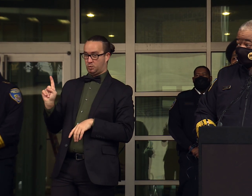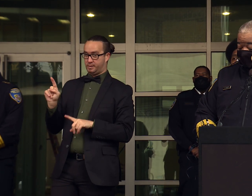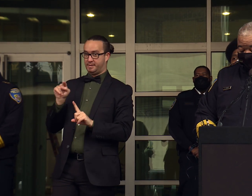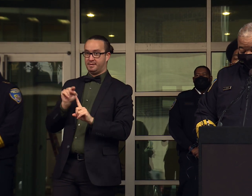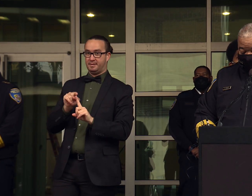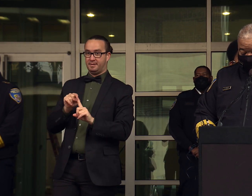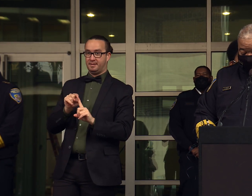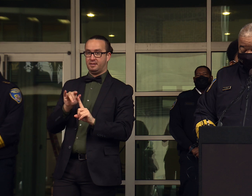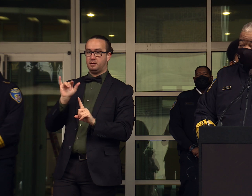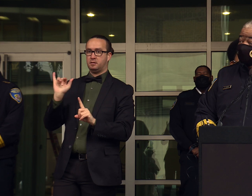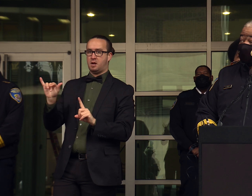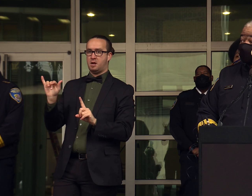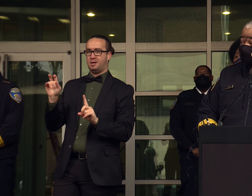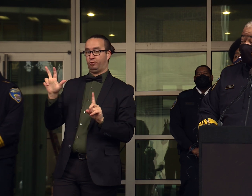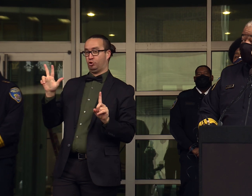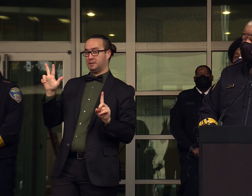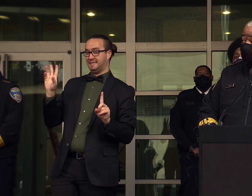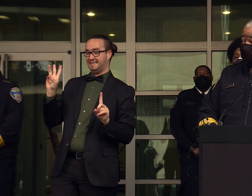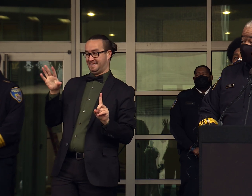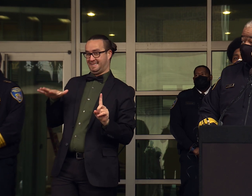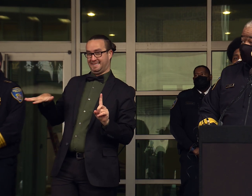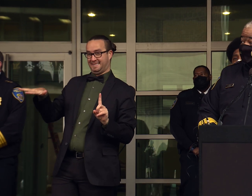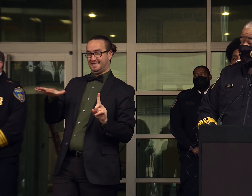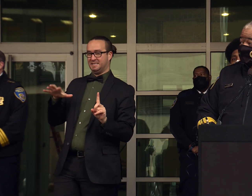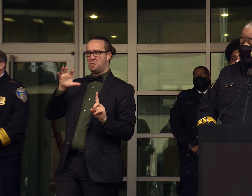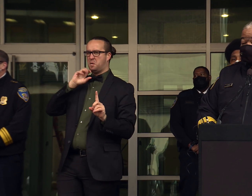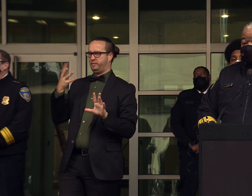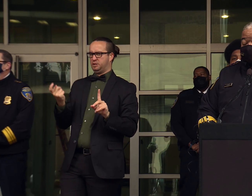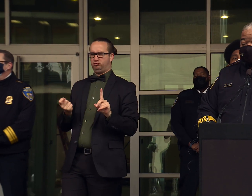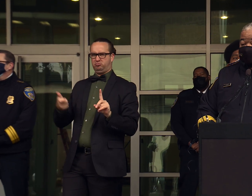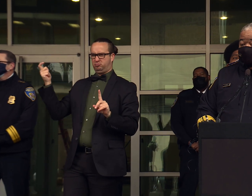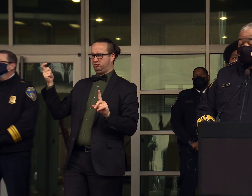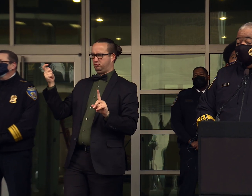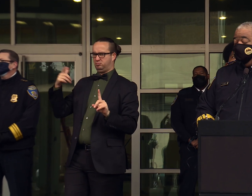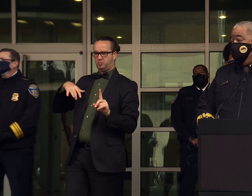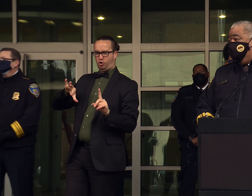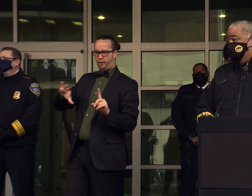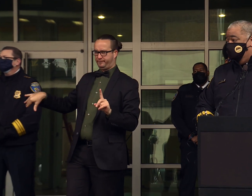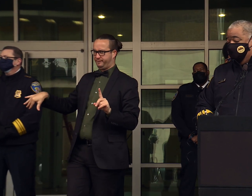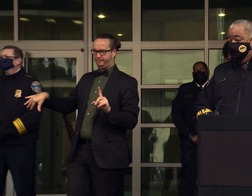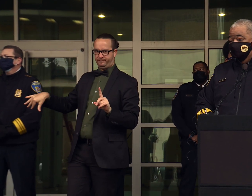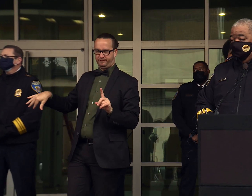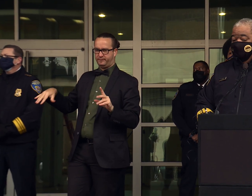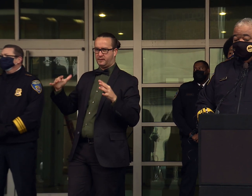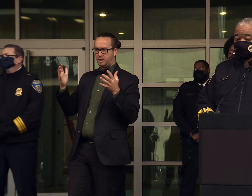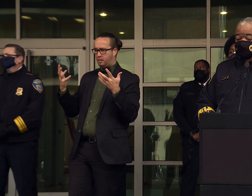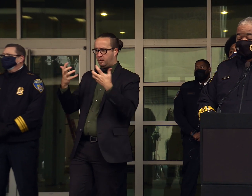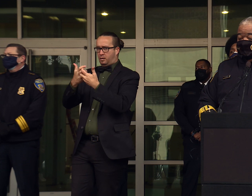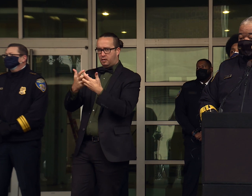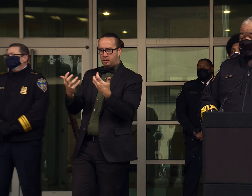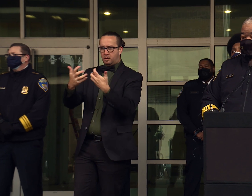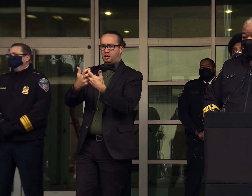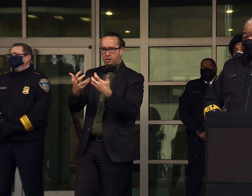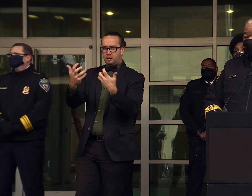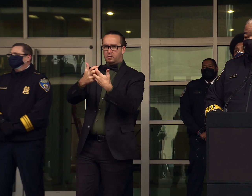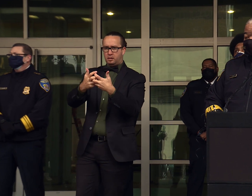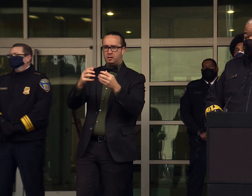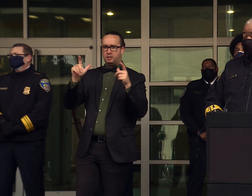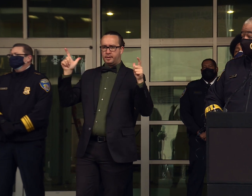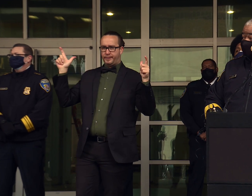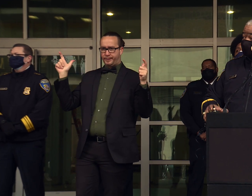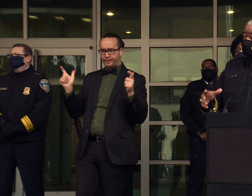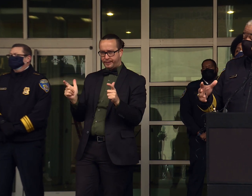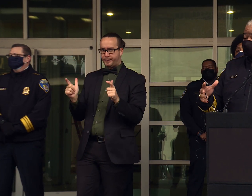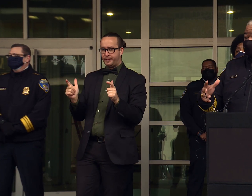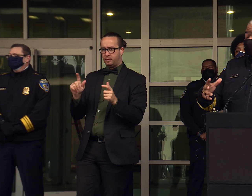36 and the consolidation of 14. And so in our qualitative and quantitative analysis